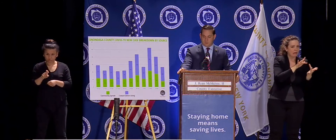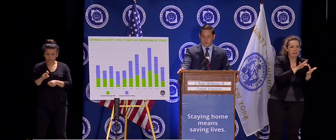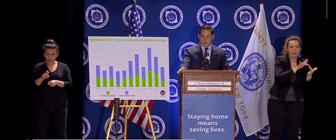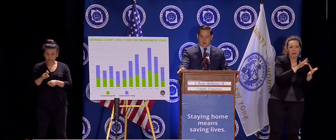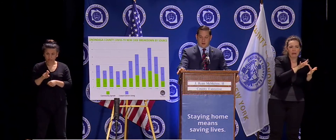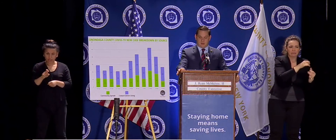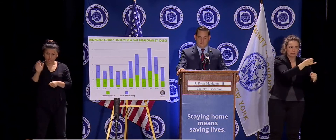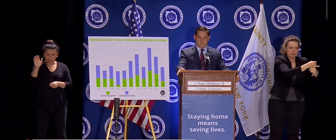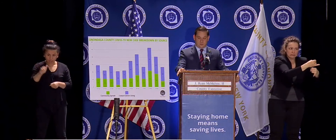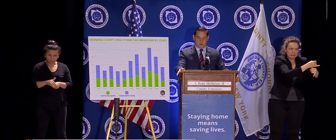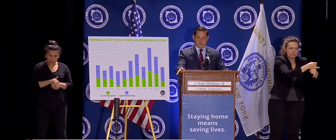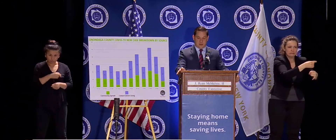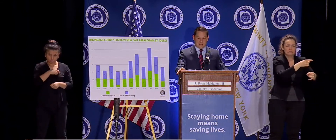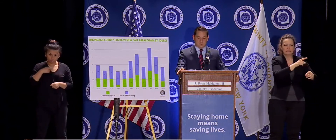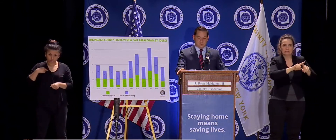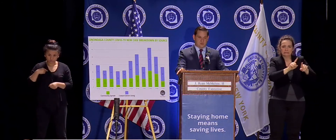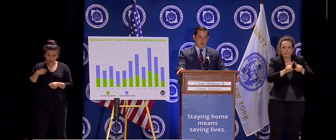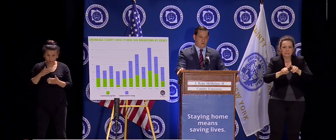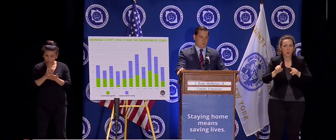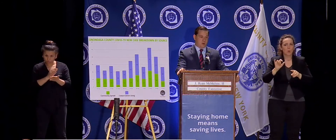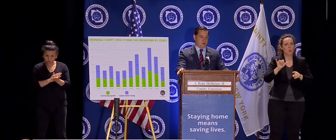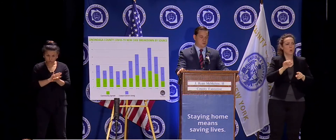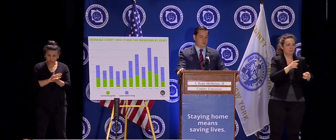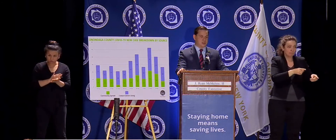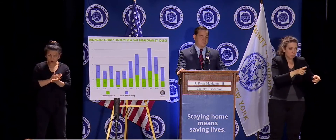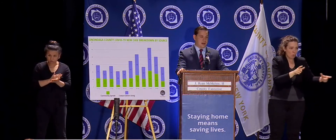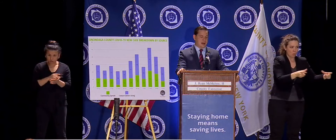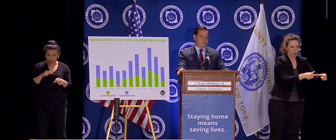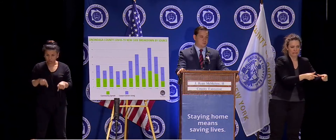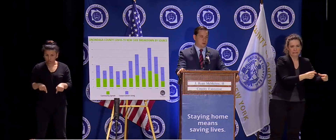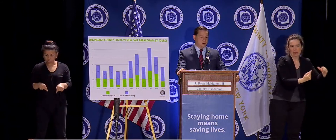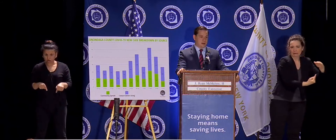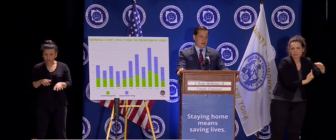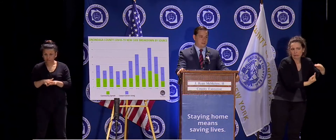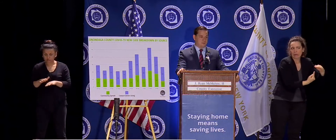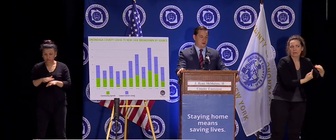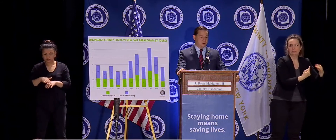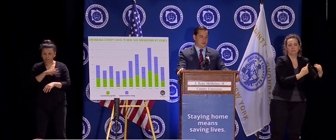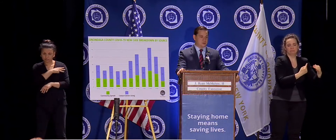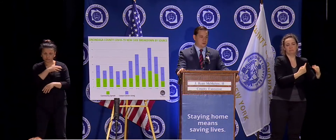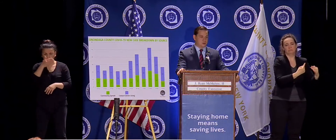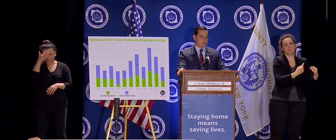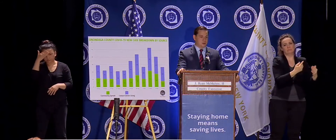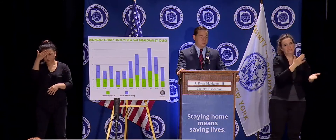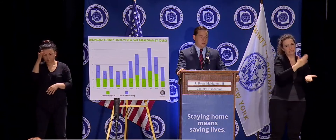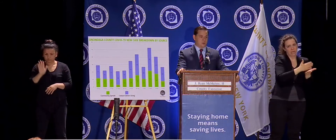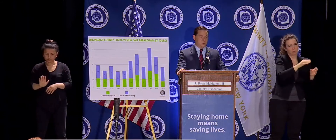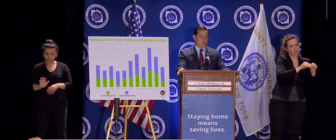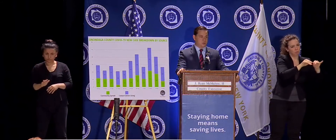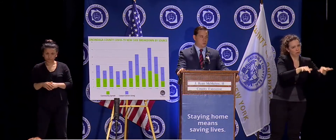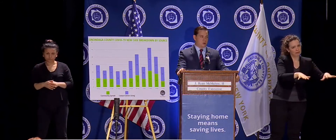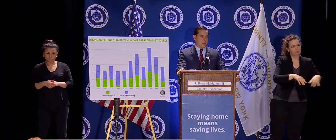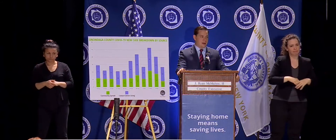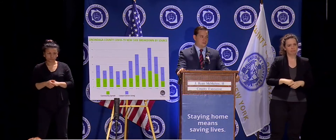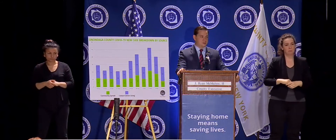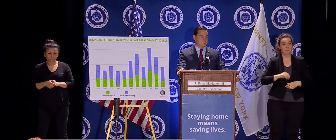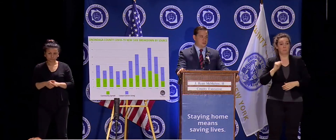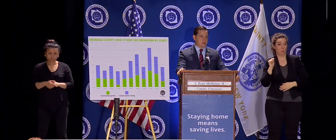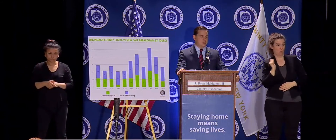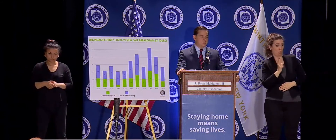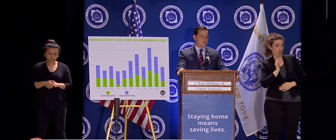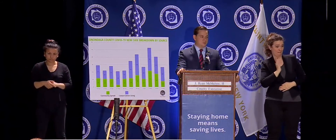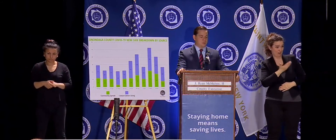doing. The actions of all of our partners will save lives, but I am very concerned that we will lose more